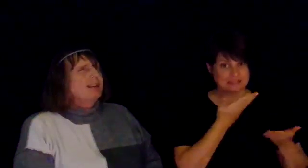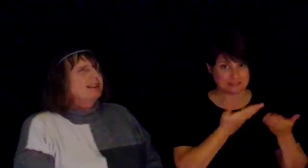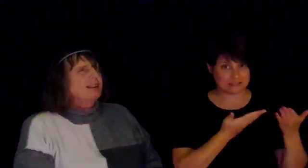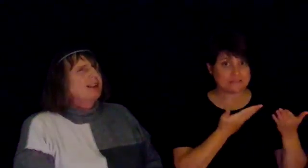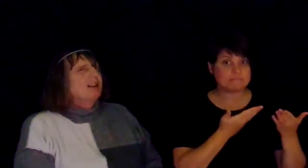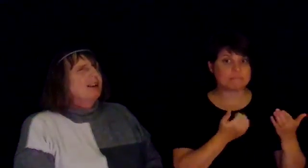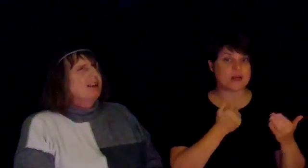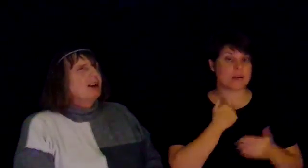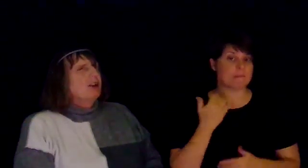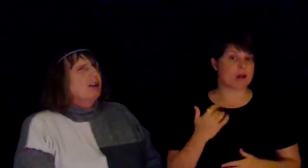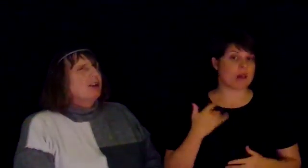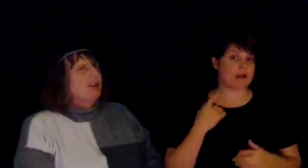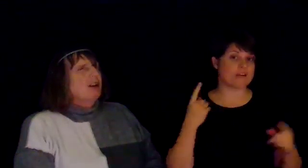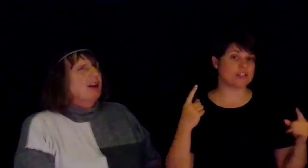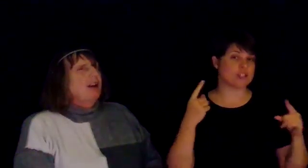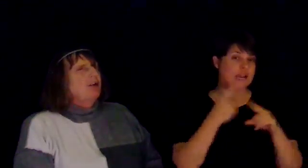my last